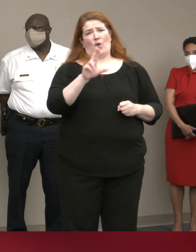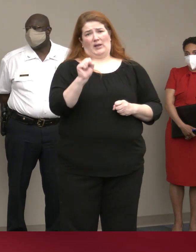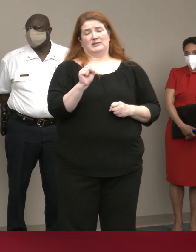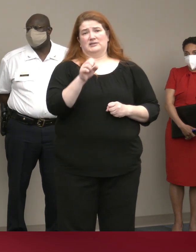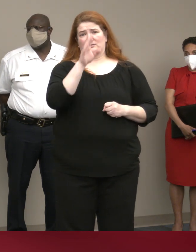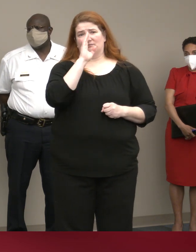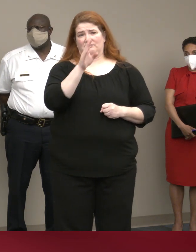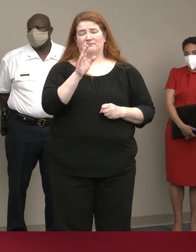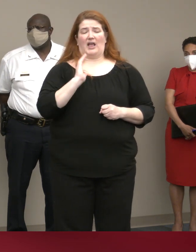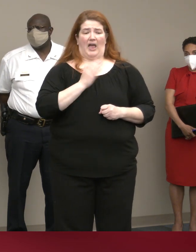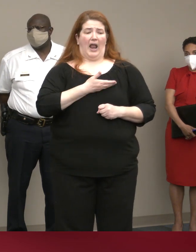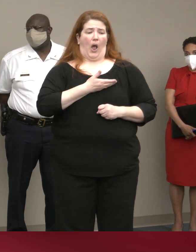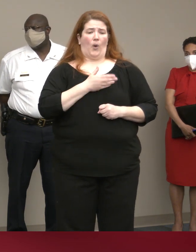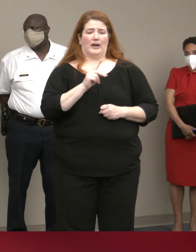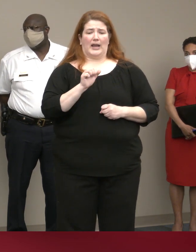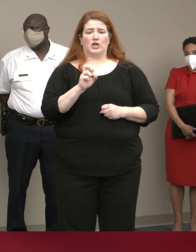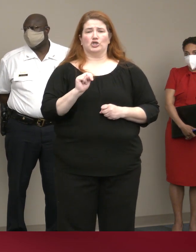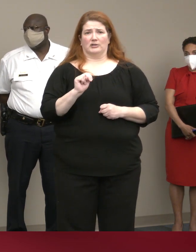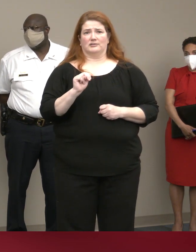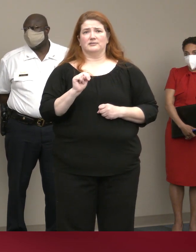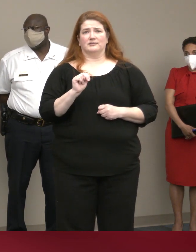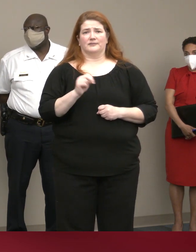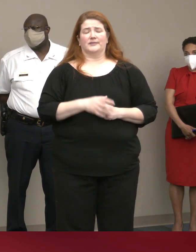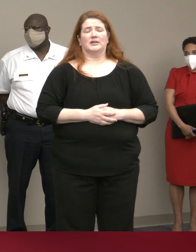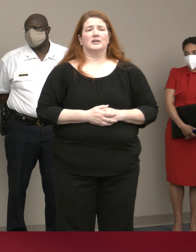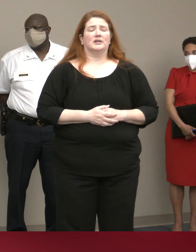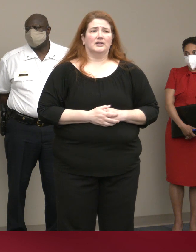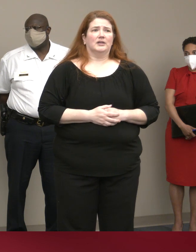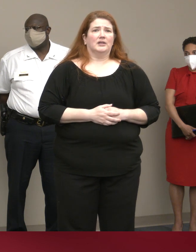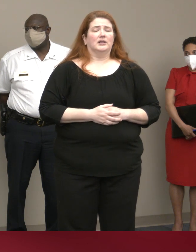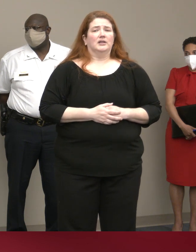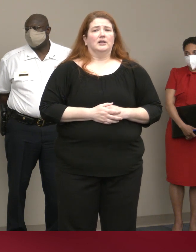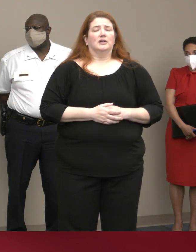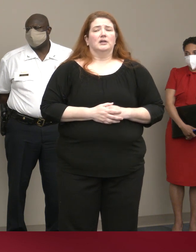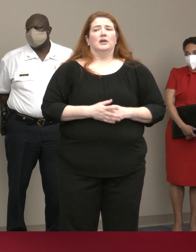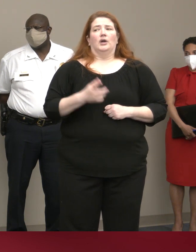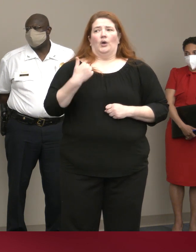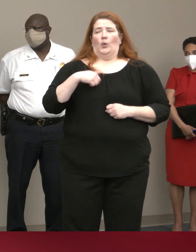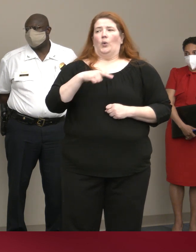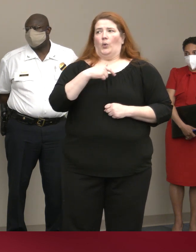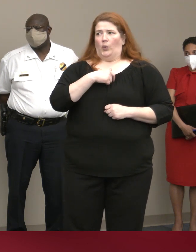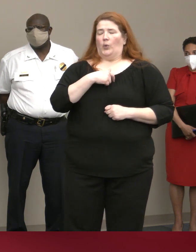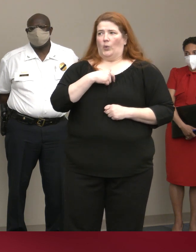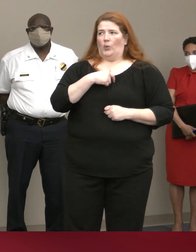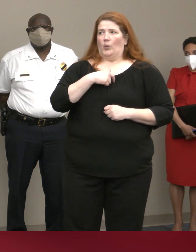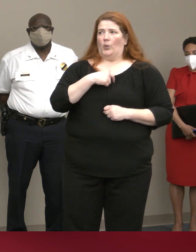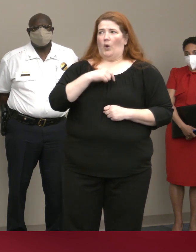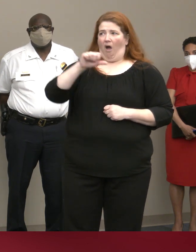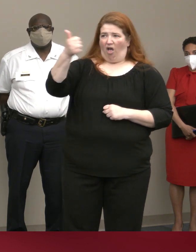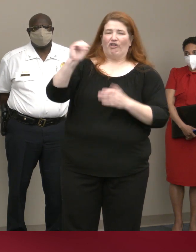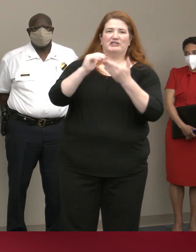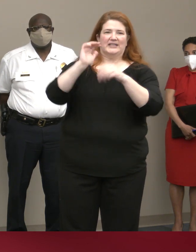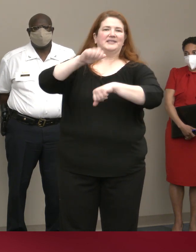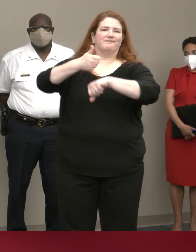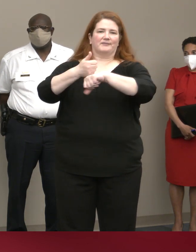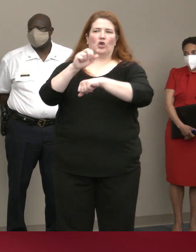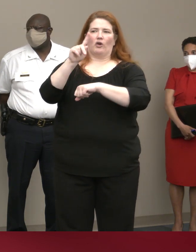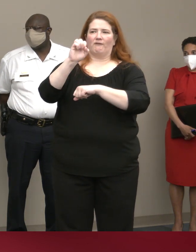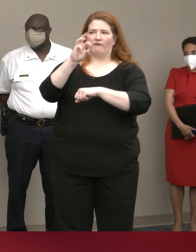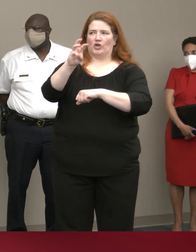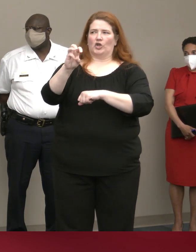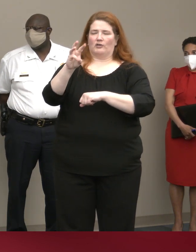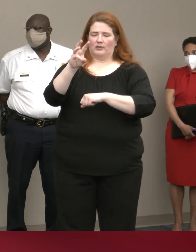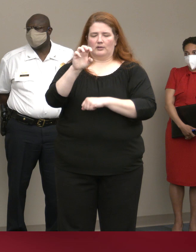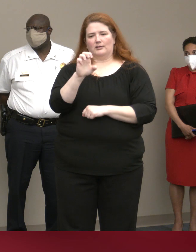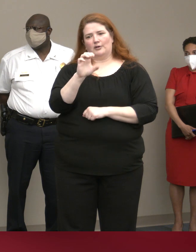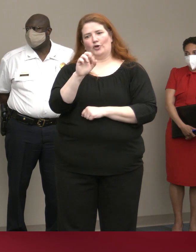definitely across the nation. And we will have to join those other cities in implementing a curfew